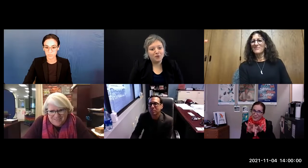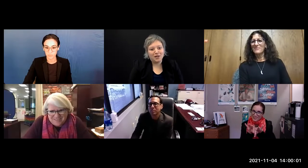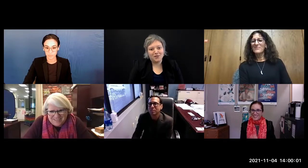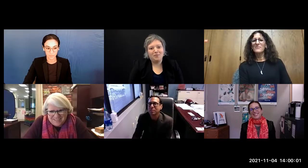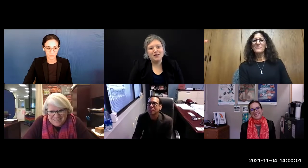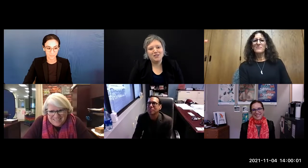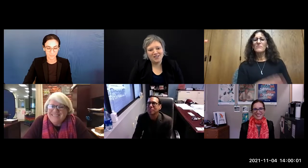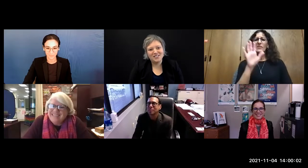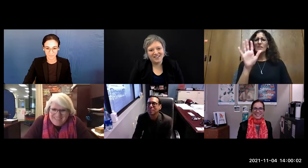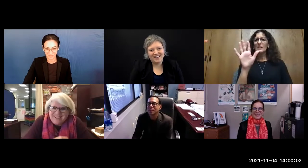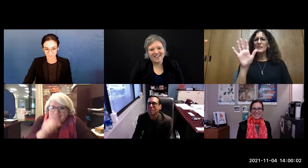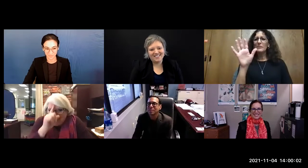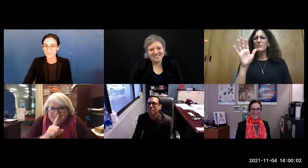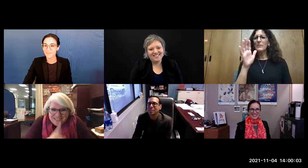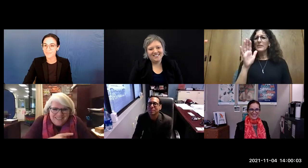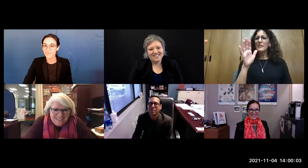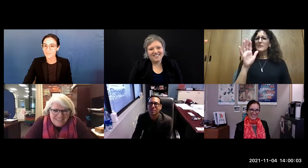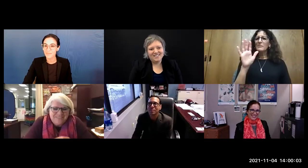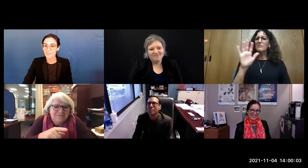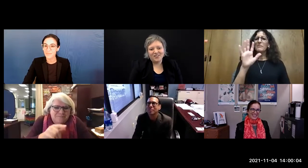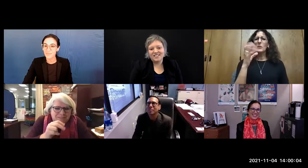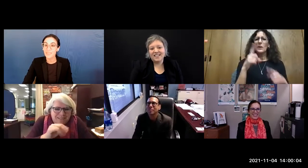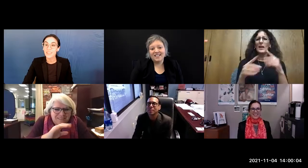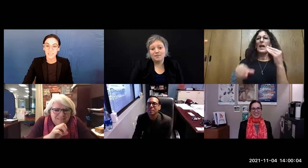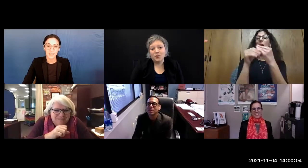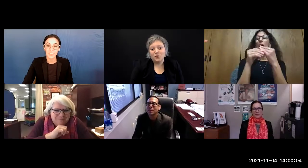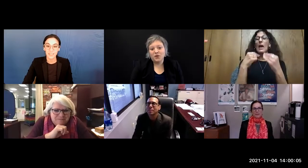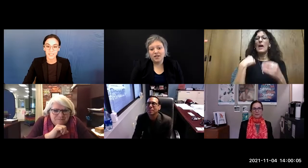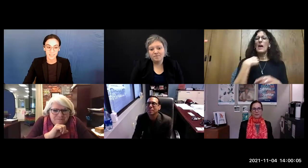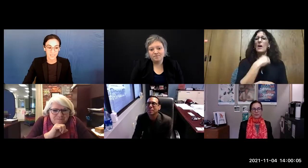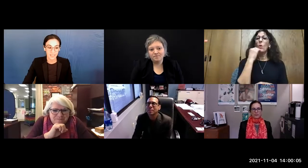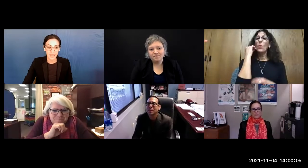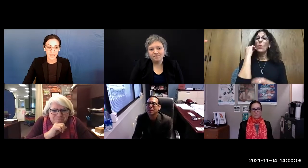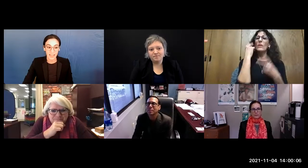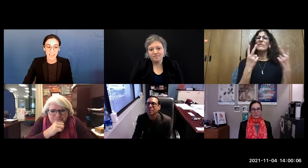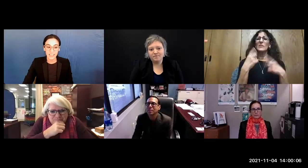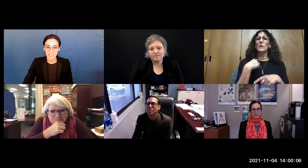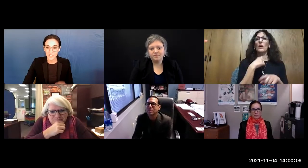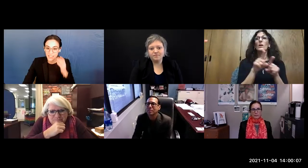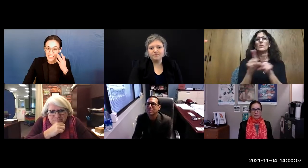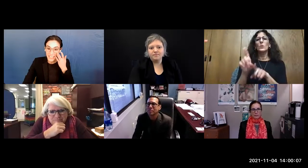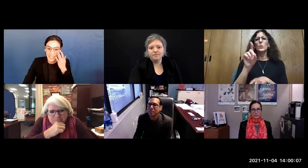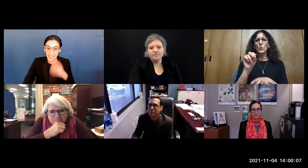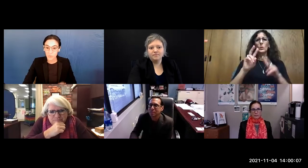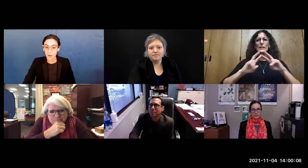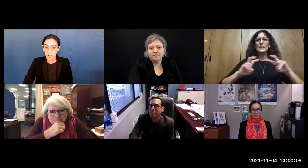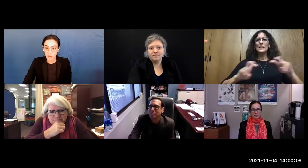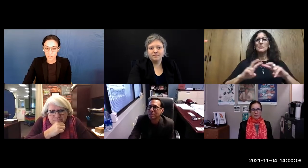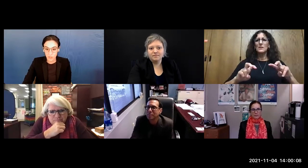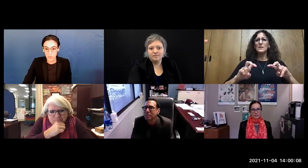so I appreciate you sharing that. Laura's saying, yes, it's important work. And this is Janice. I'd like to add that we're also doing,